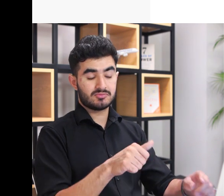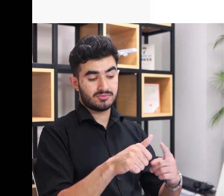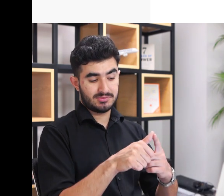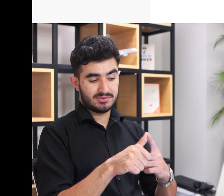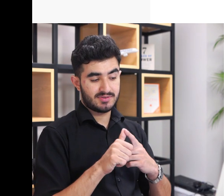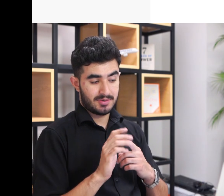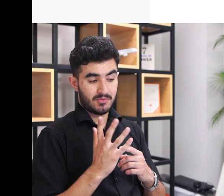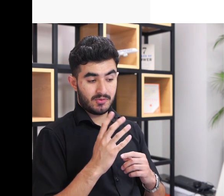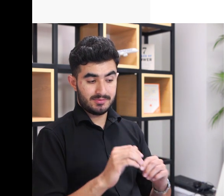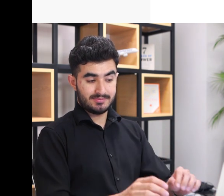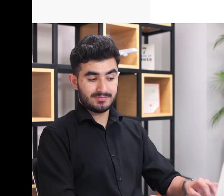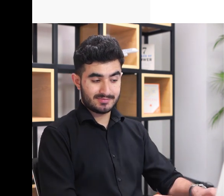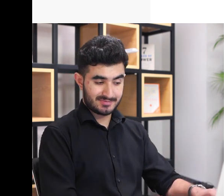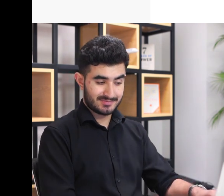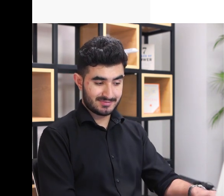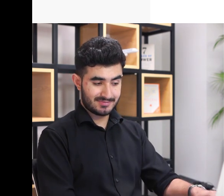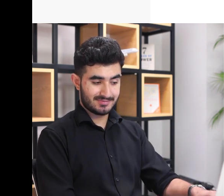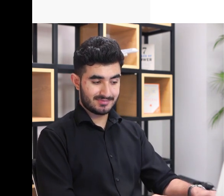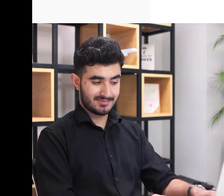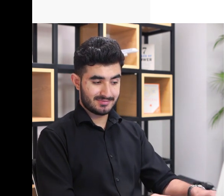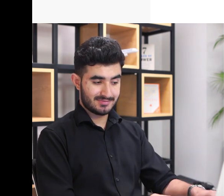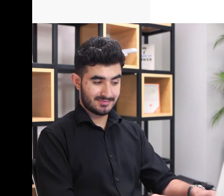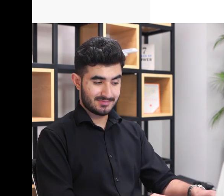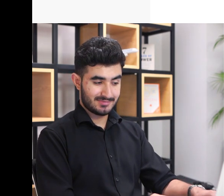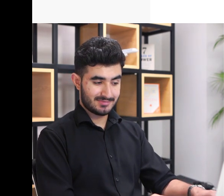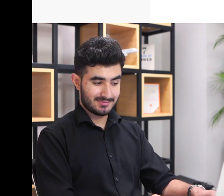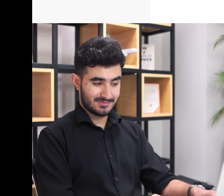The response is different this time.